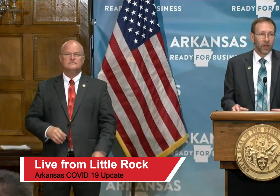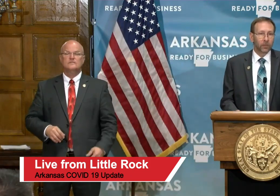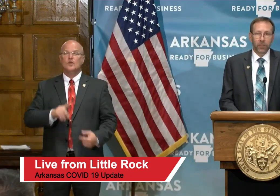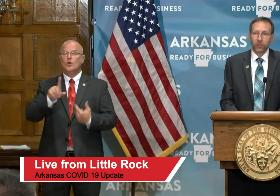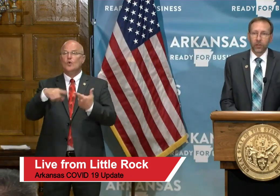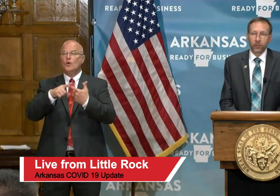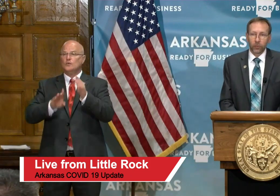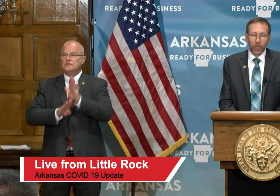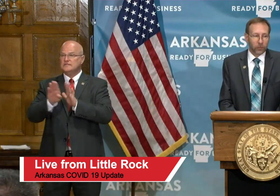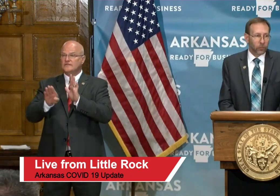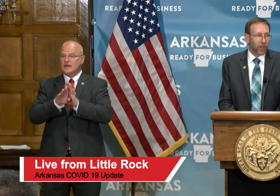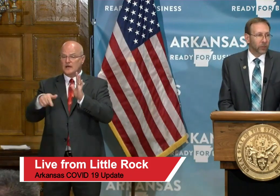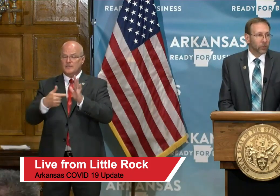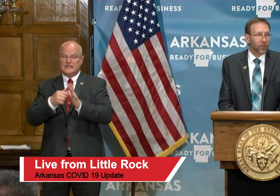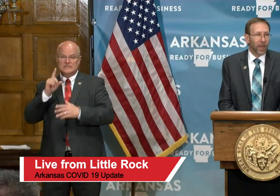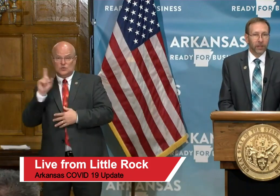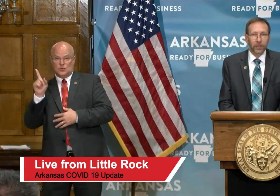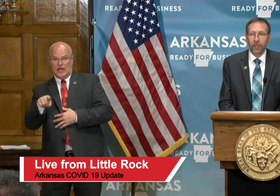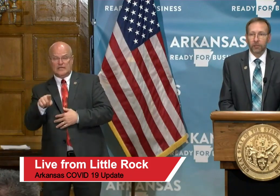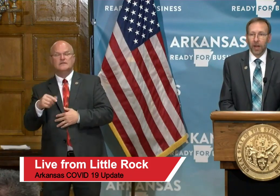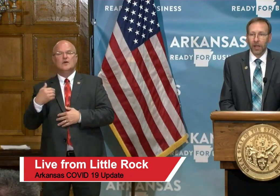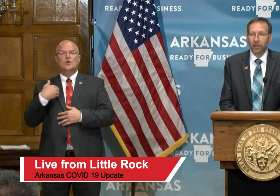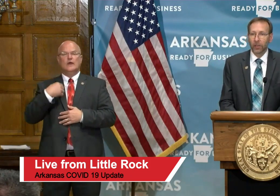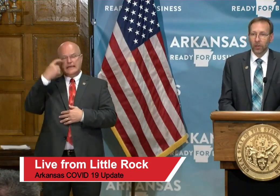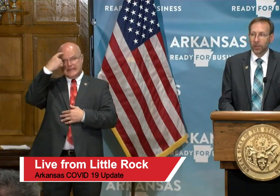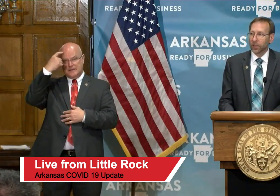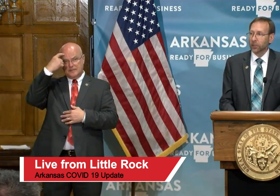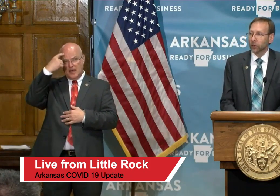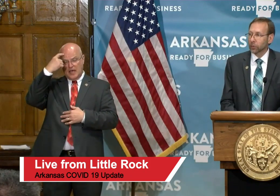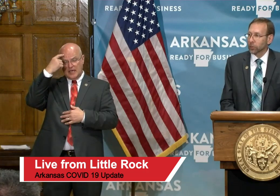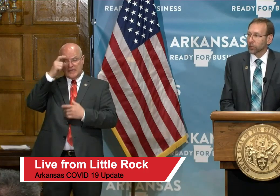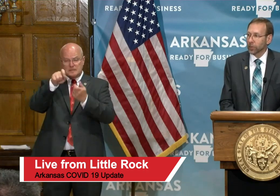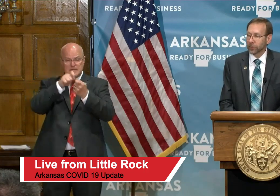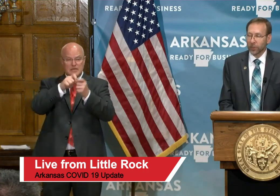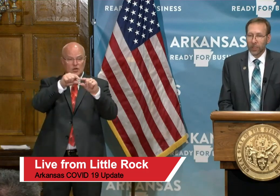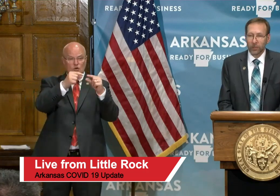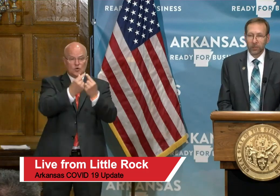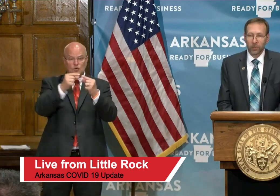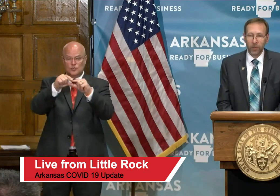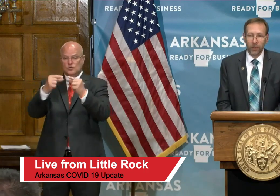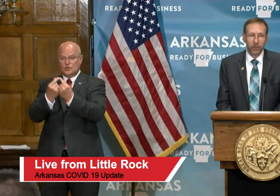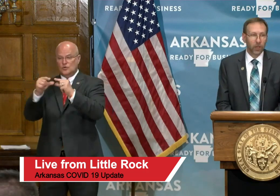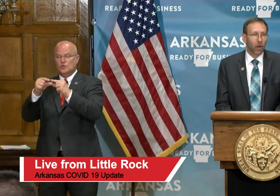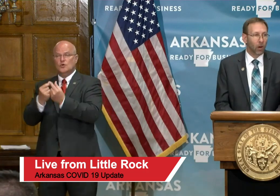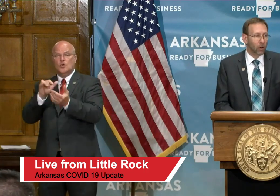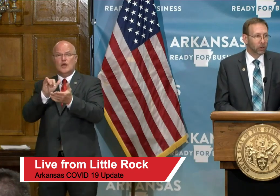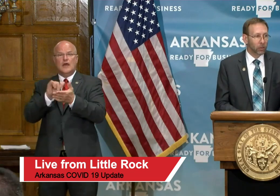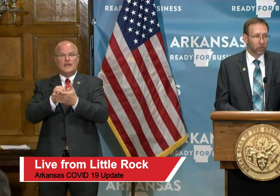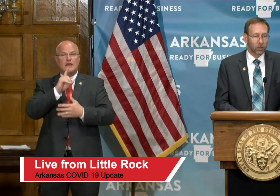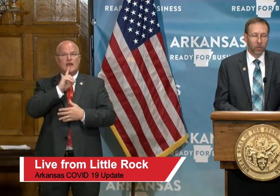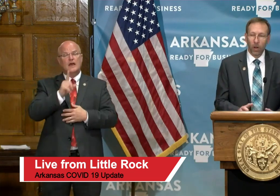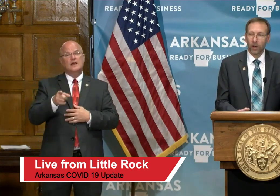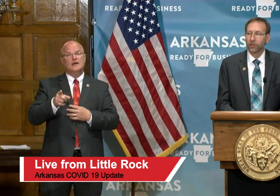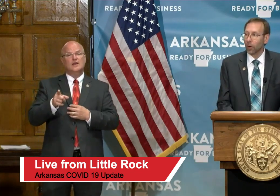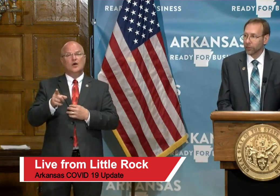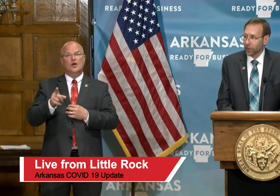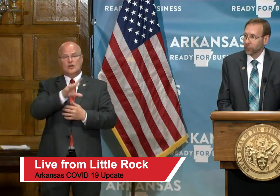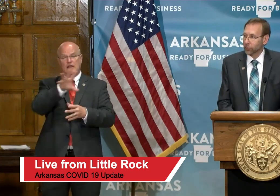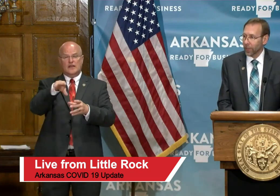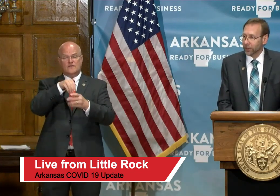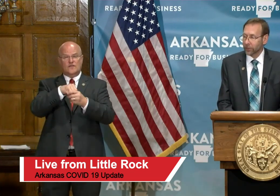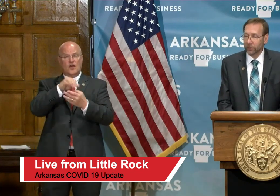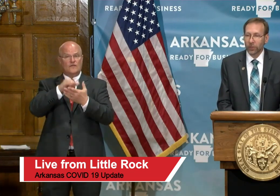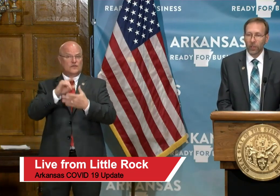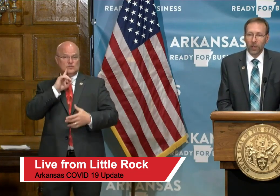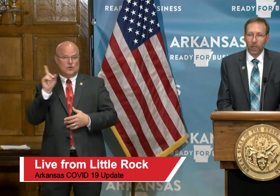When we've developed each of these directives, we've had in mind the particular groups that are involved